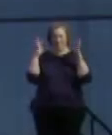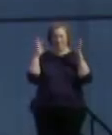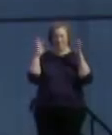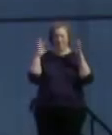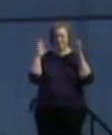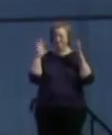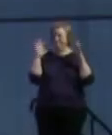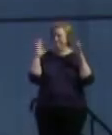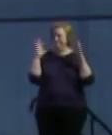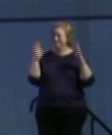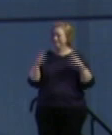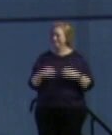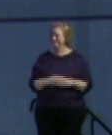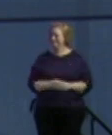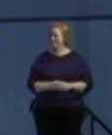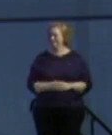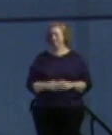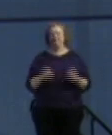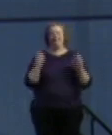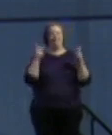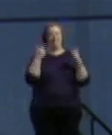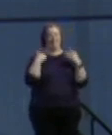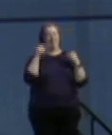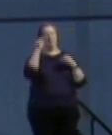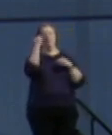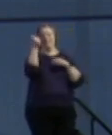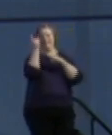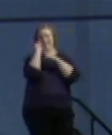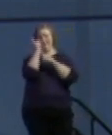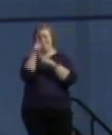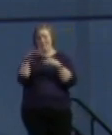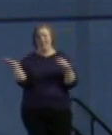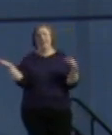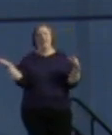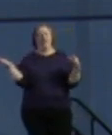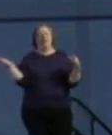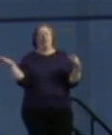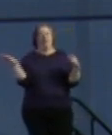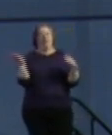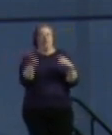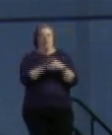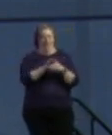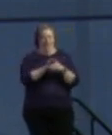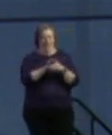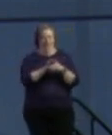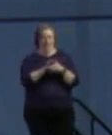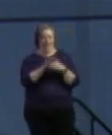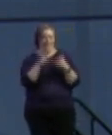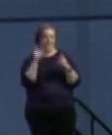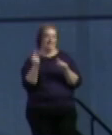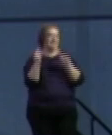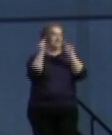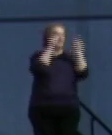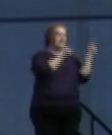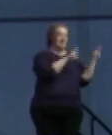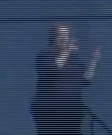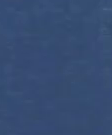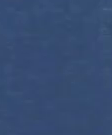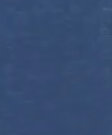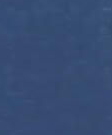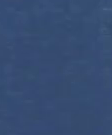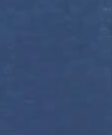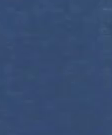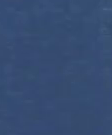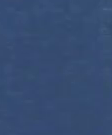All right. We're going to take about a 10-minute break before our next act. You can visit with David in the lobby. You can visit with Gretchen in the